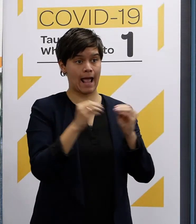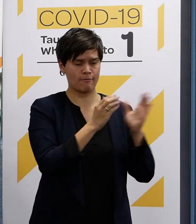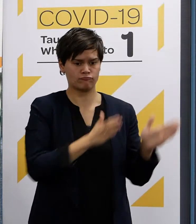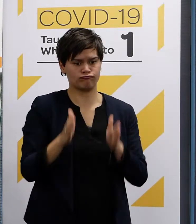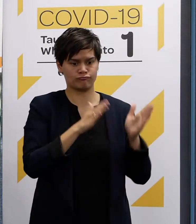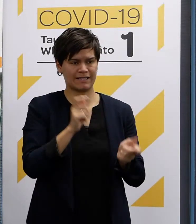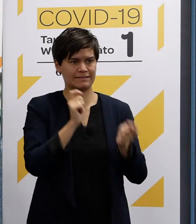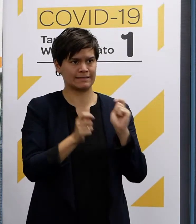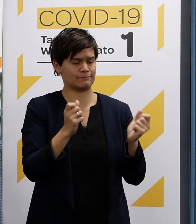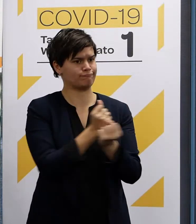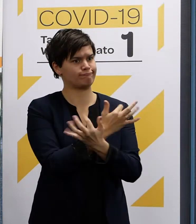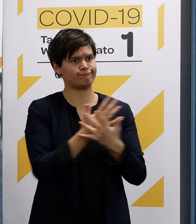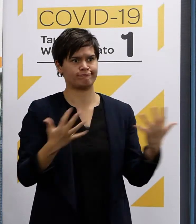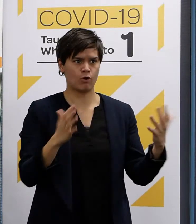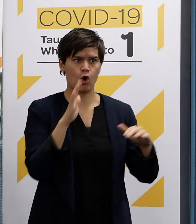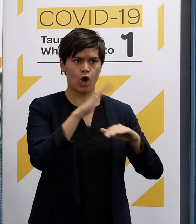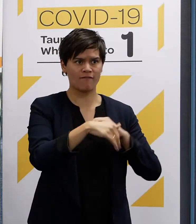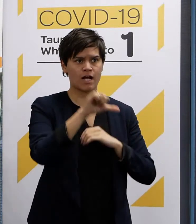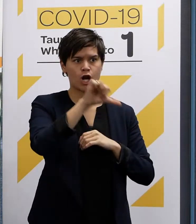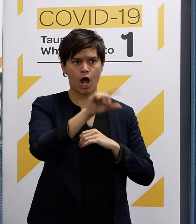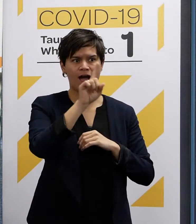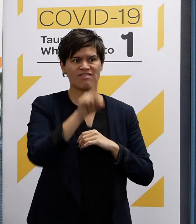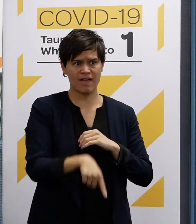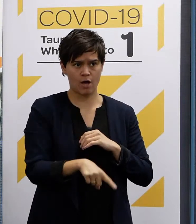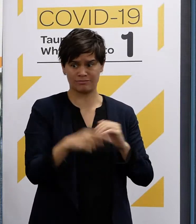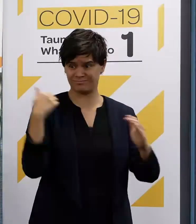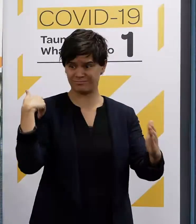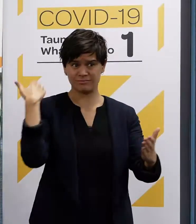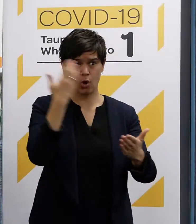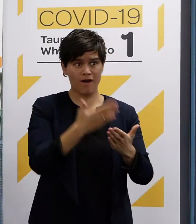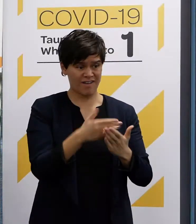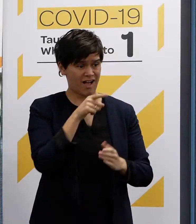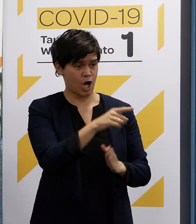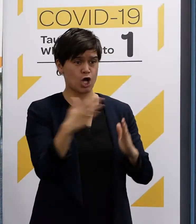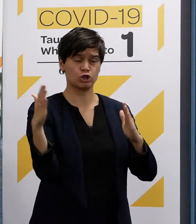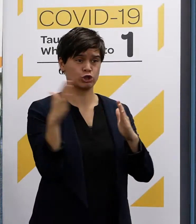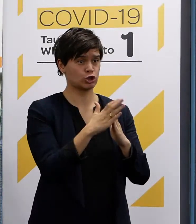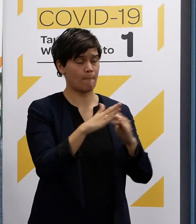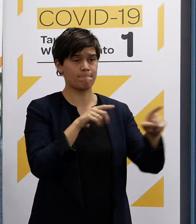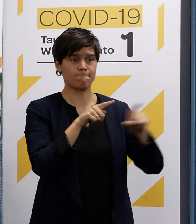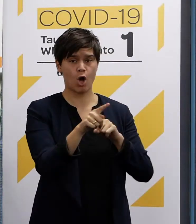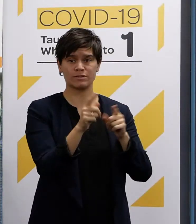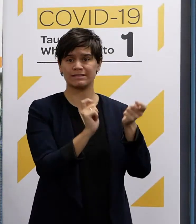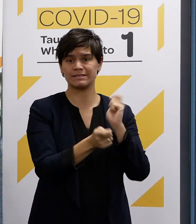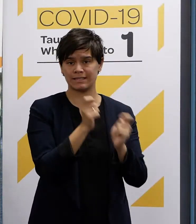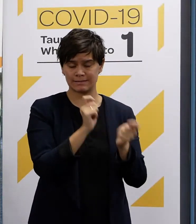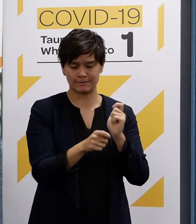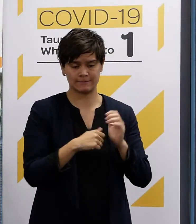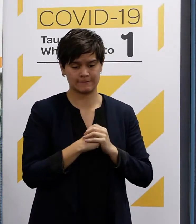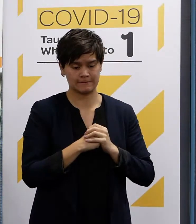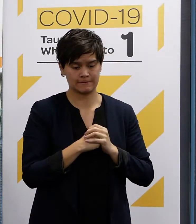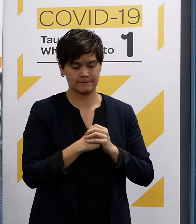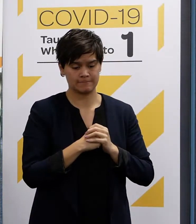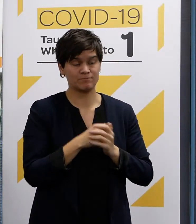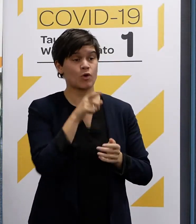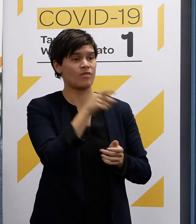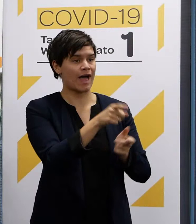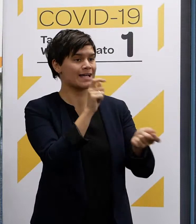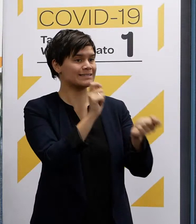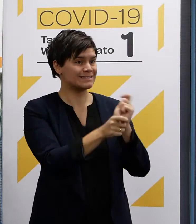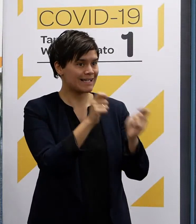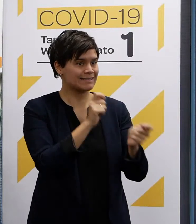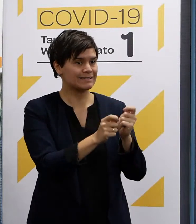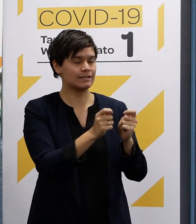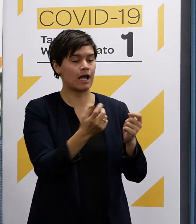9,174 tests, our highest day of testing since we began. That includes testing undertaken in the managed